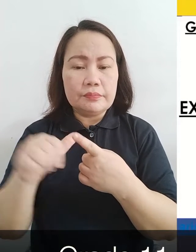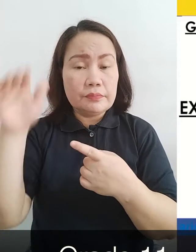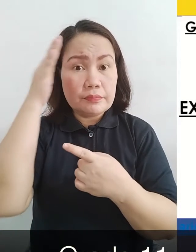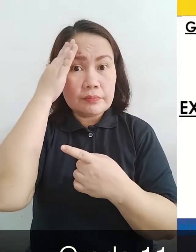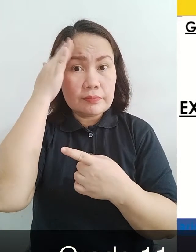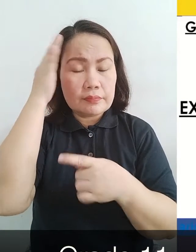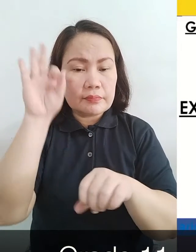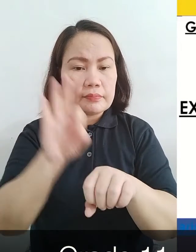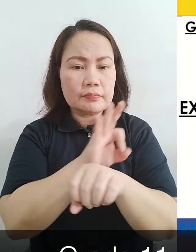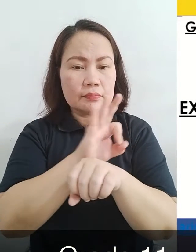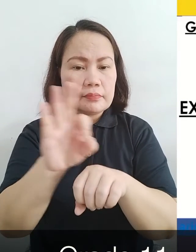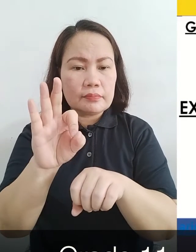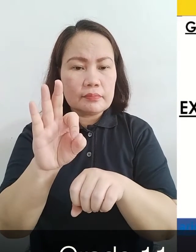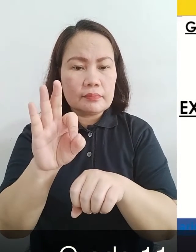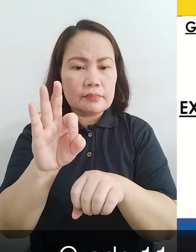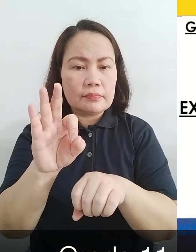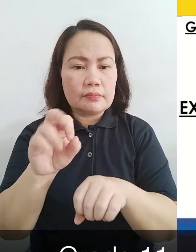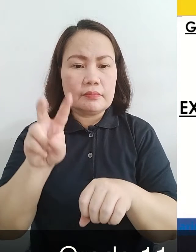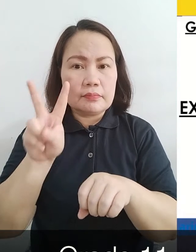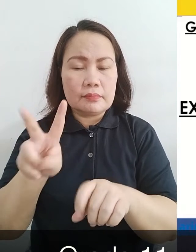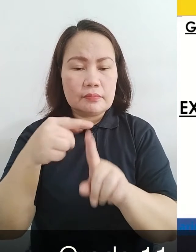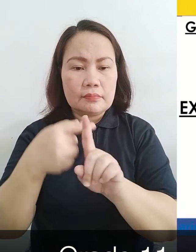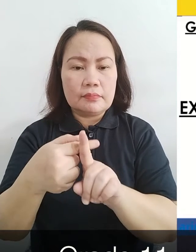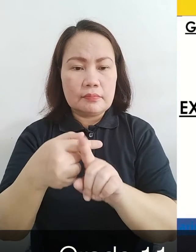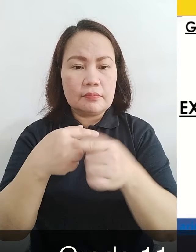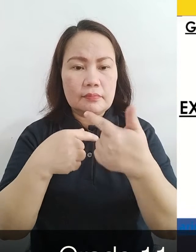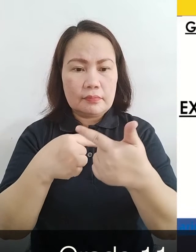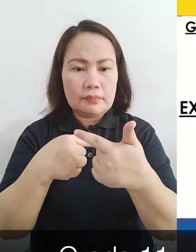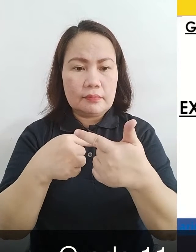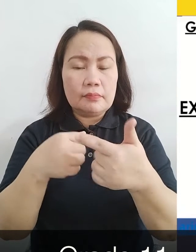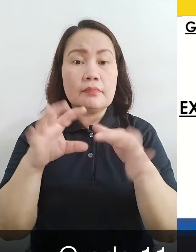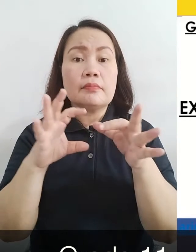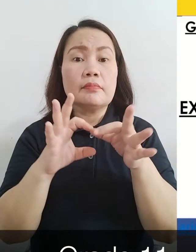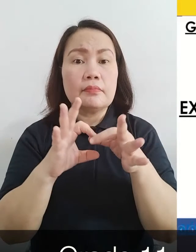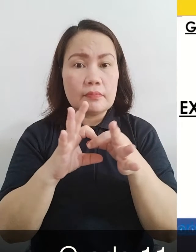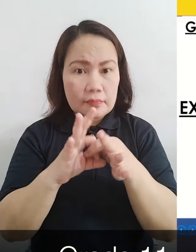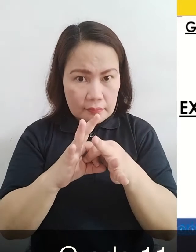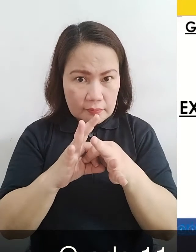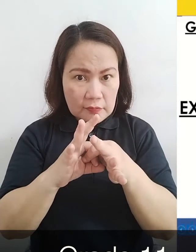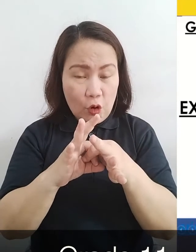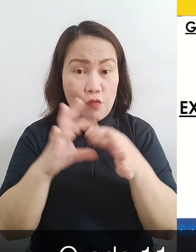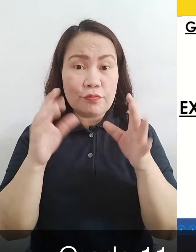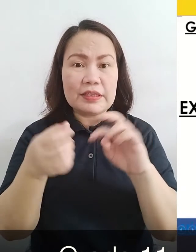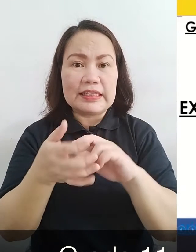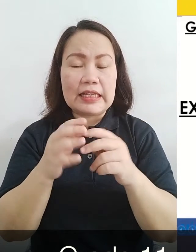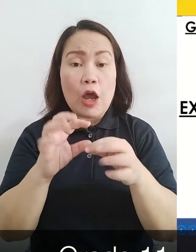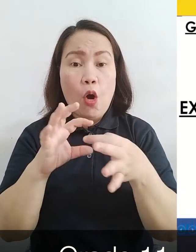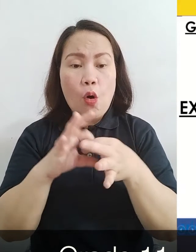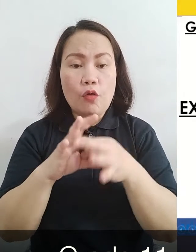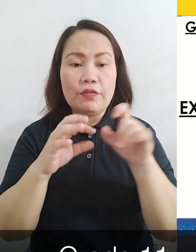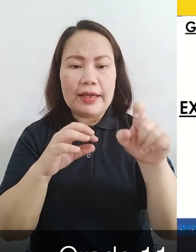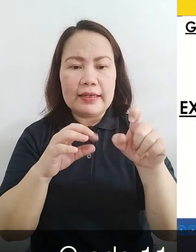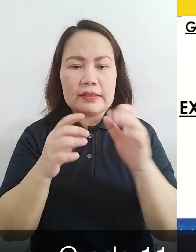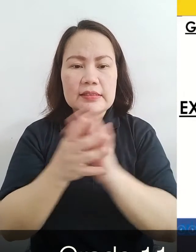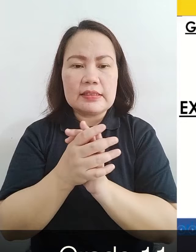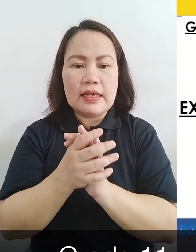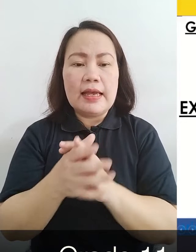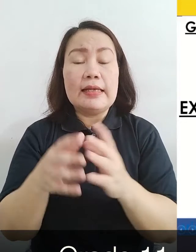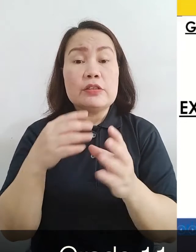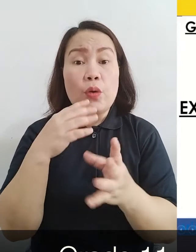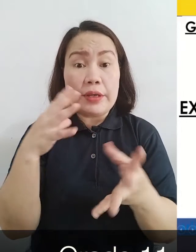First, determine the function v plus g of x. So,